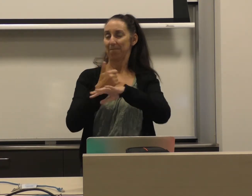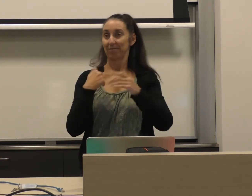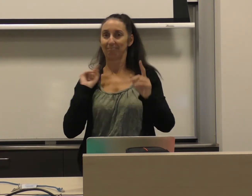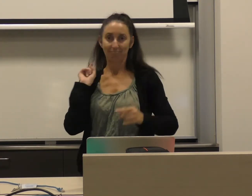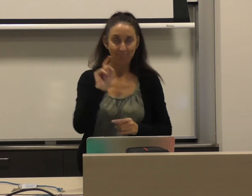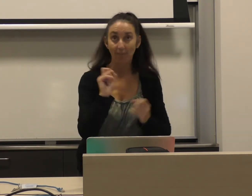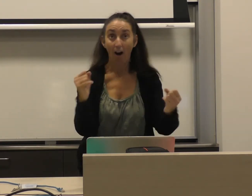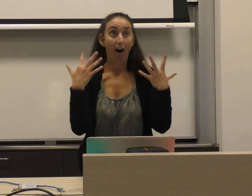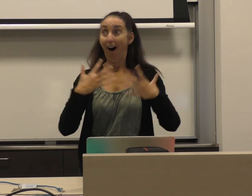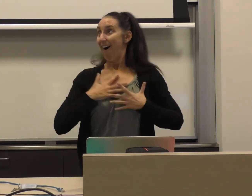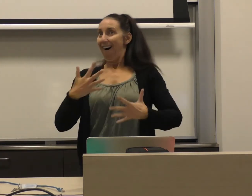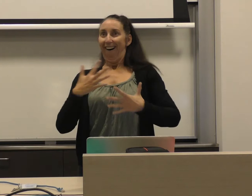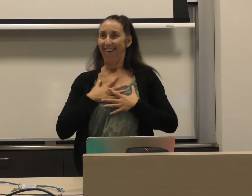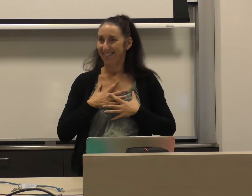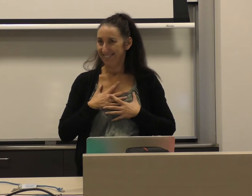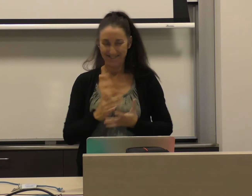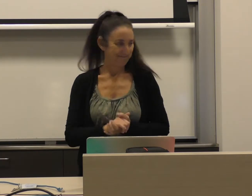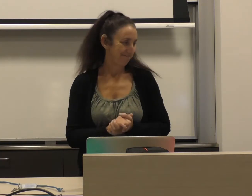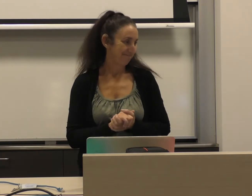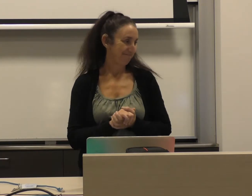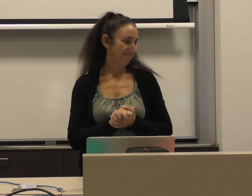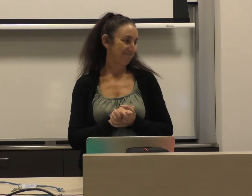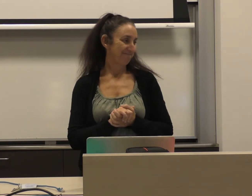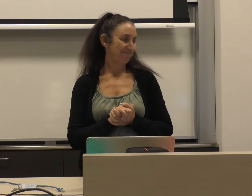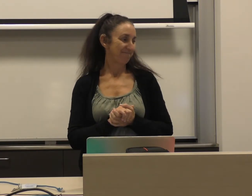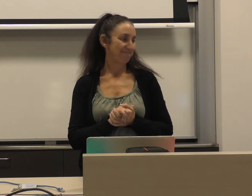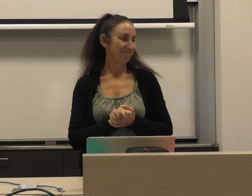If there's a party going on, I come along to a party, oh, I'm so surprised.